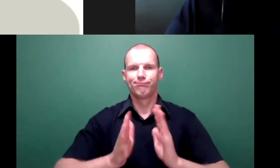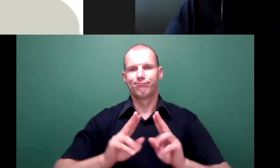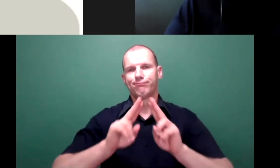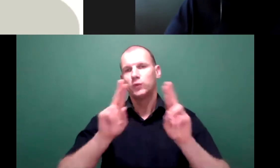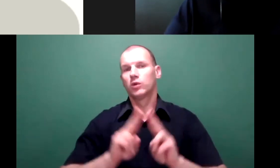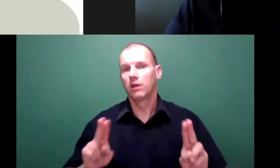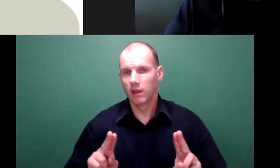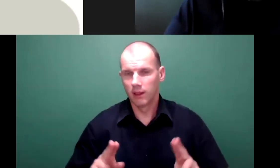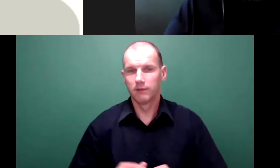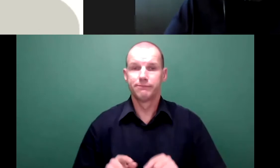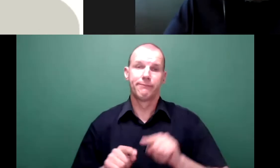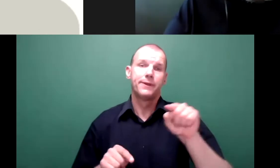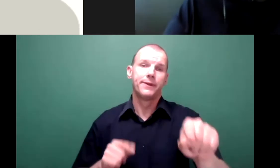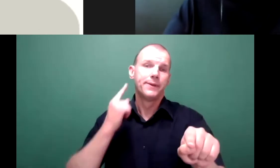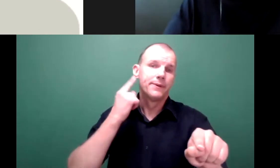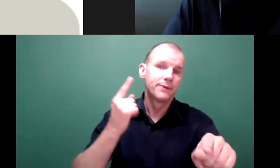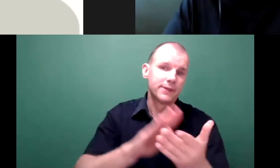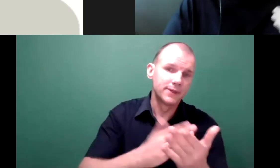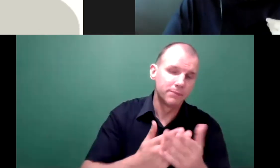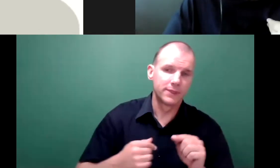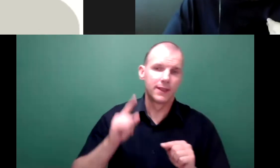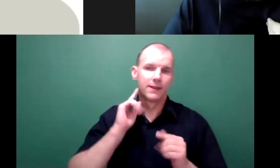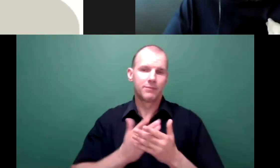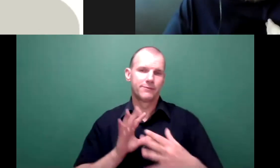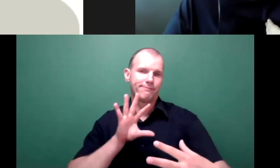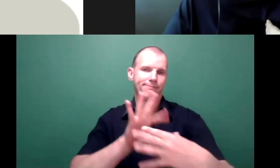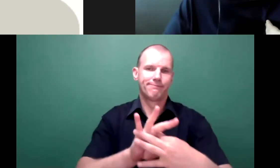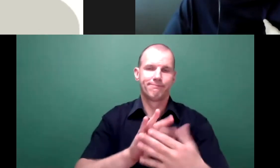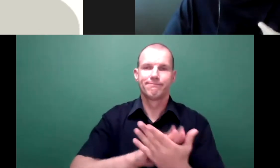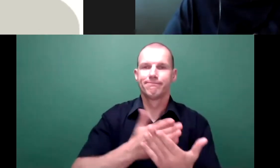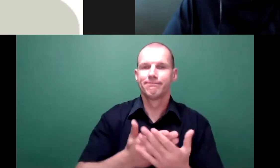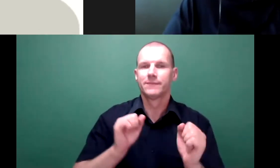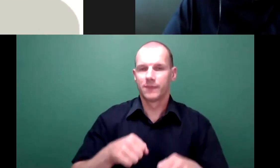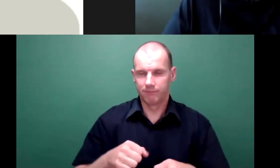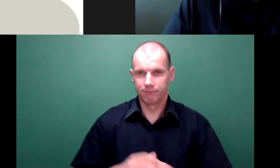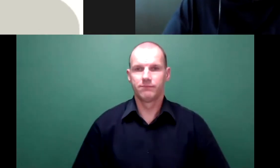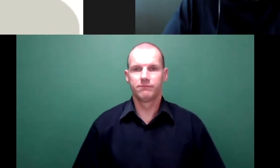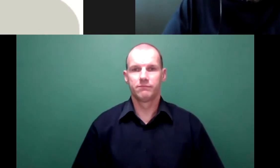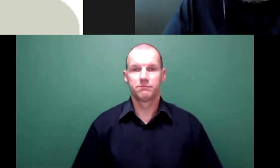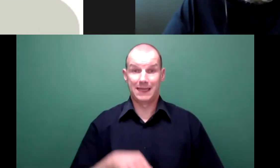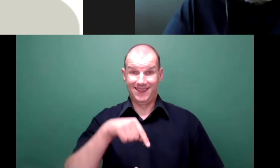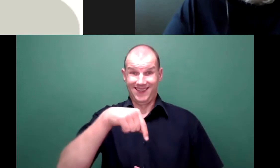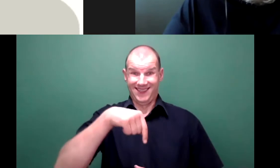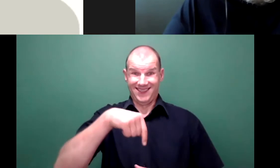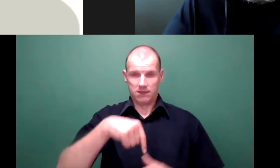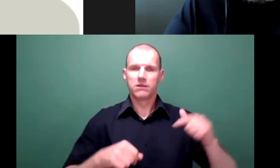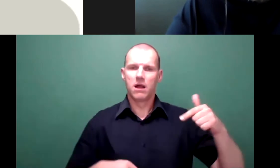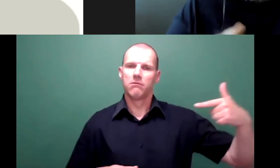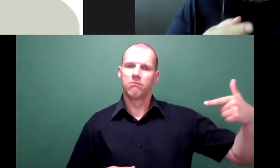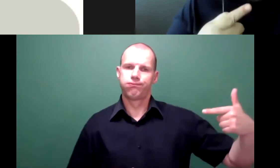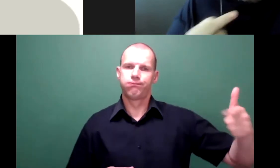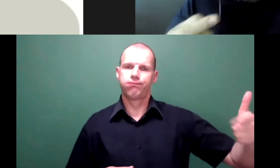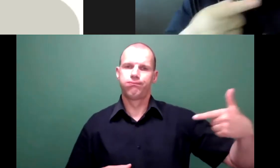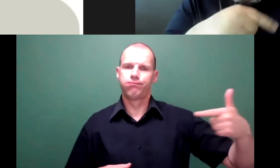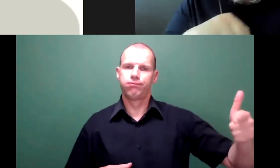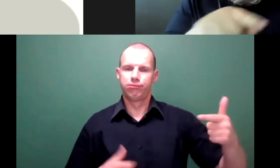if this speaker is presenting in English, the IS interpreter then feeds then a deaf interpreter,